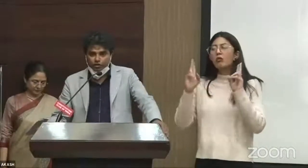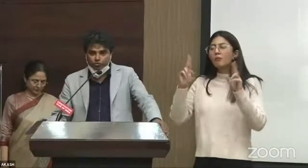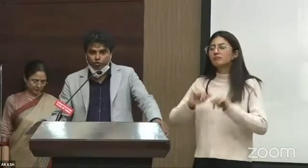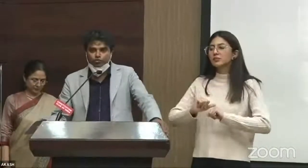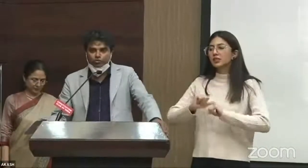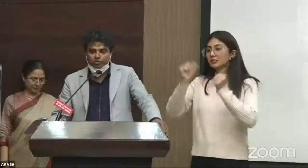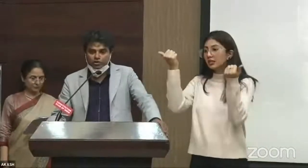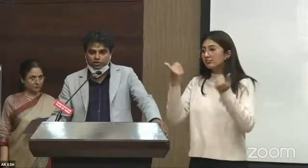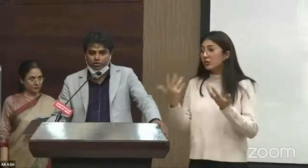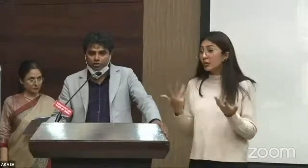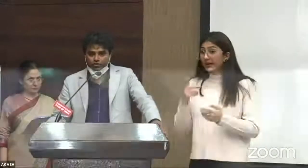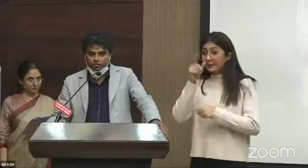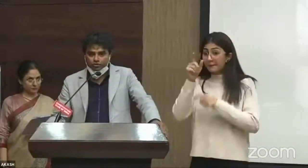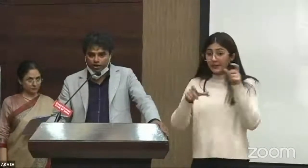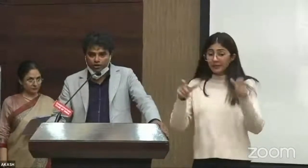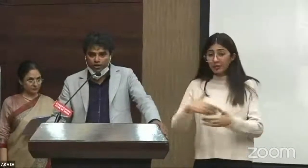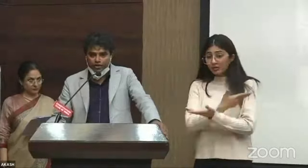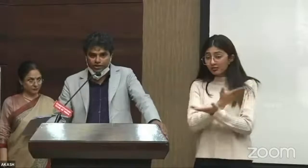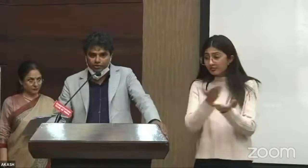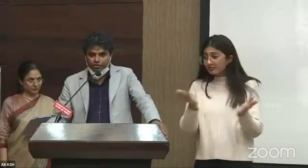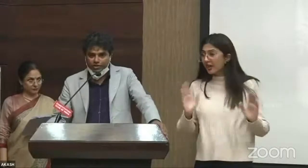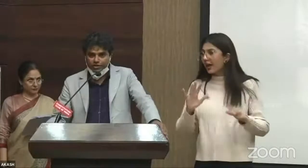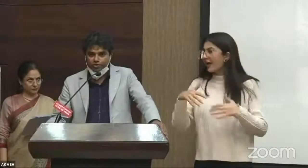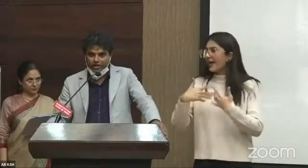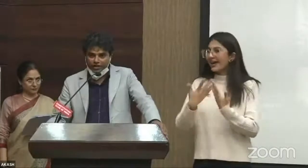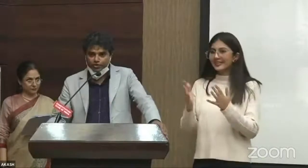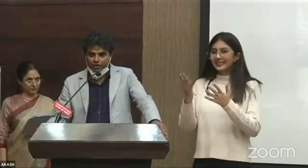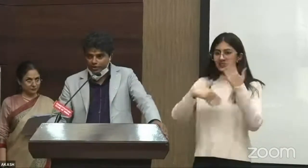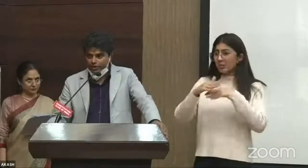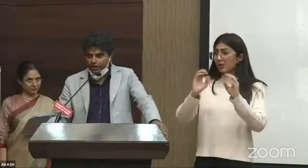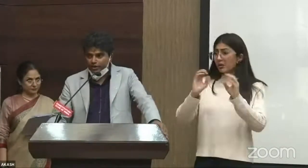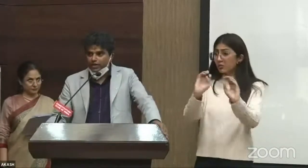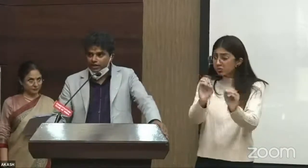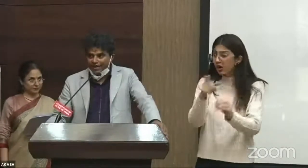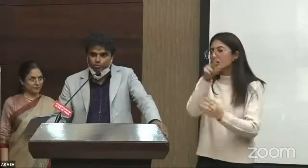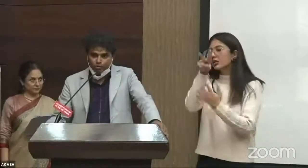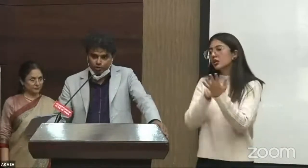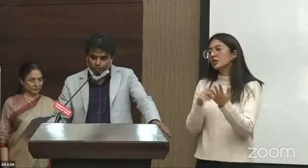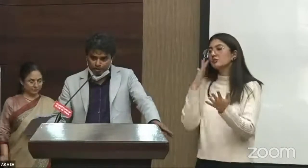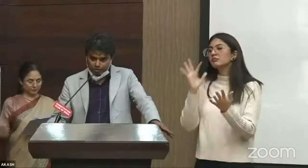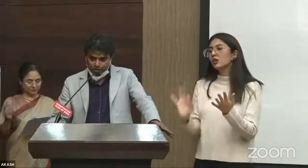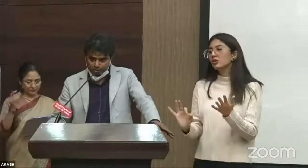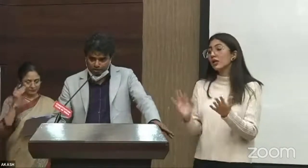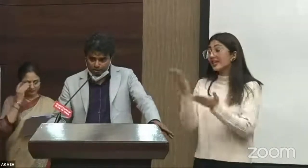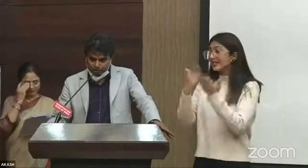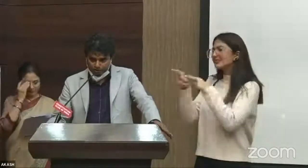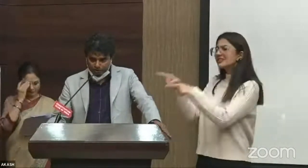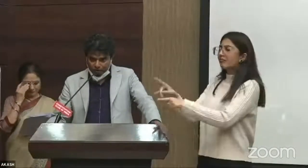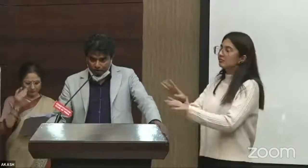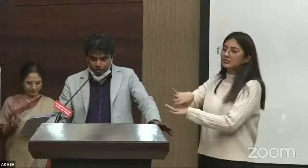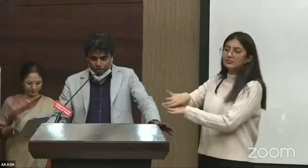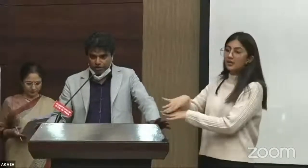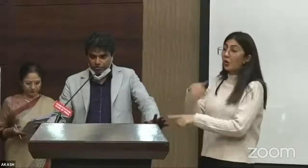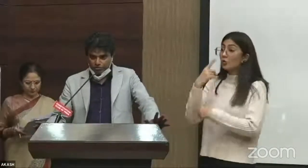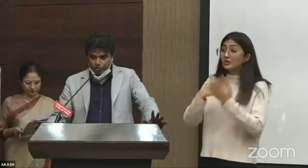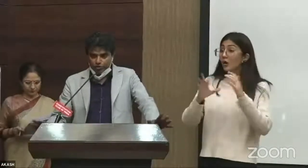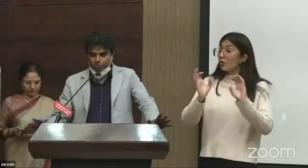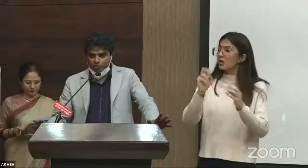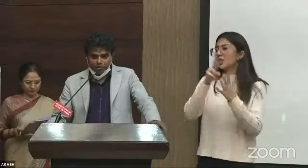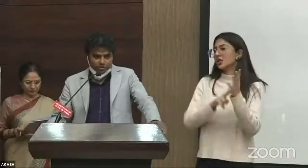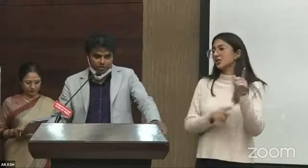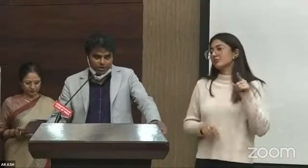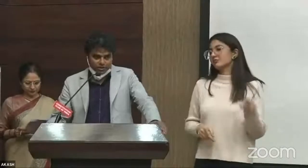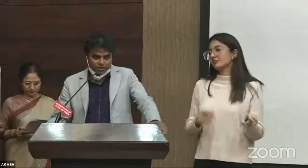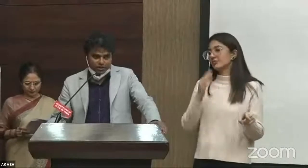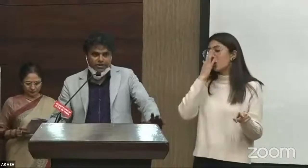when more people without any disabilities will actually read it than people with disabilities. Honestly, if only people